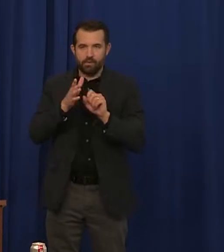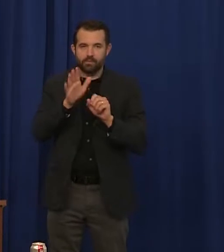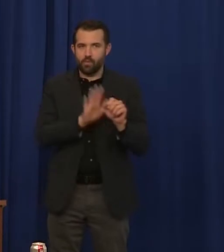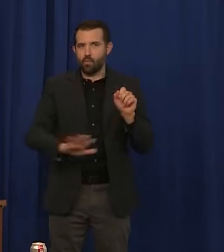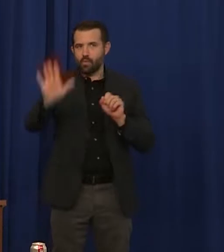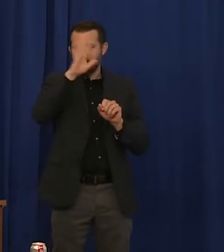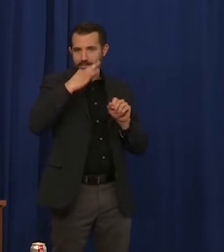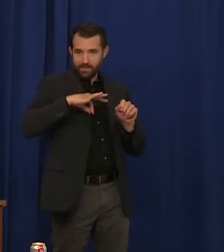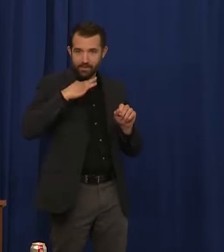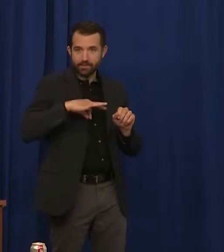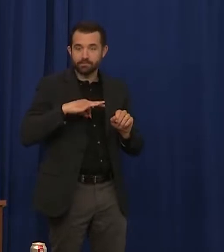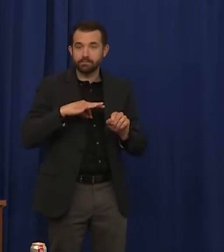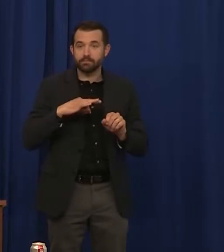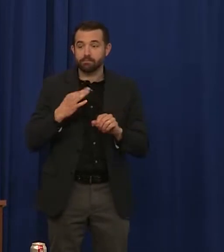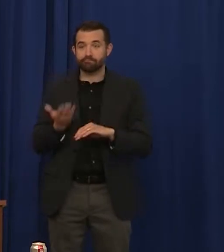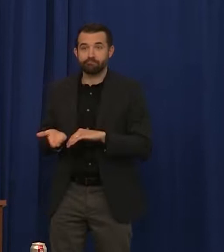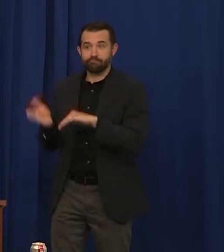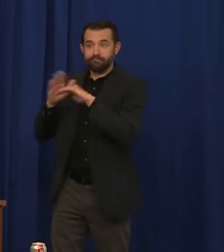an increase of